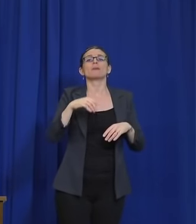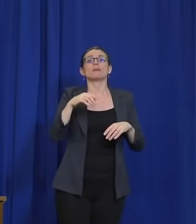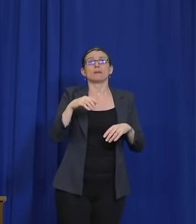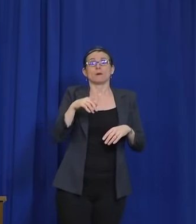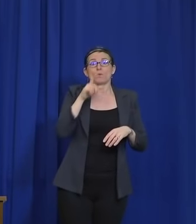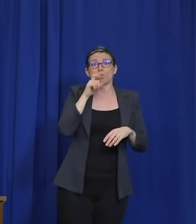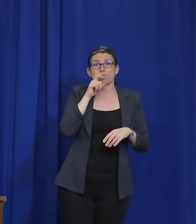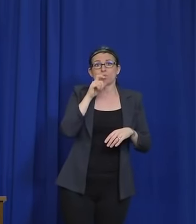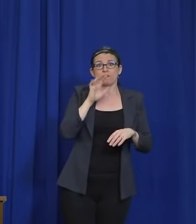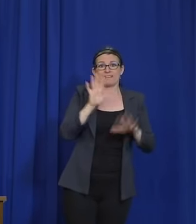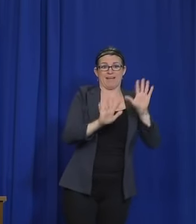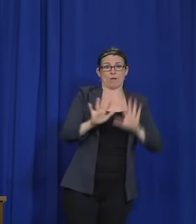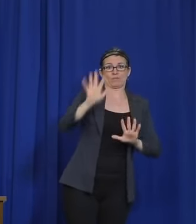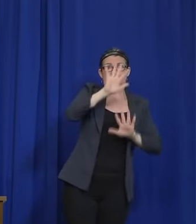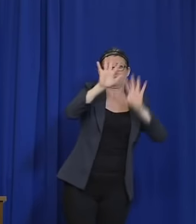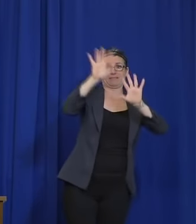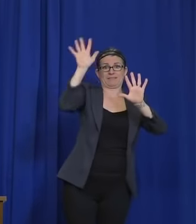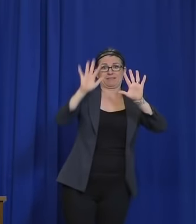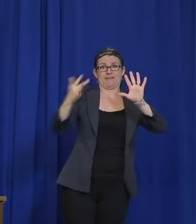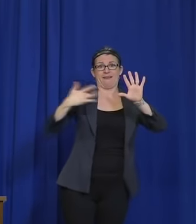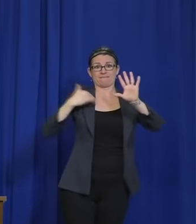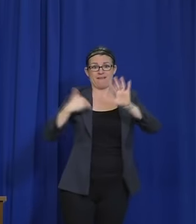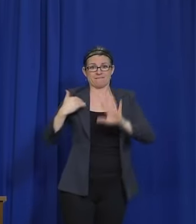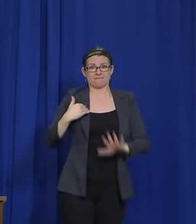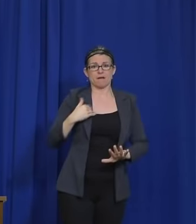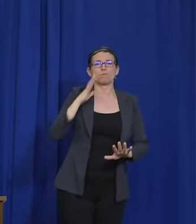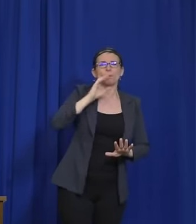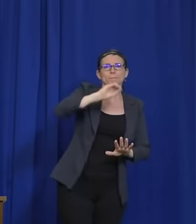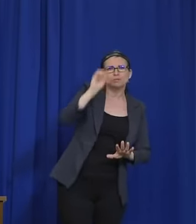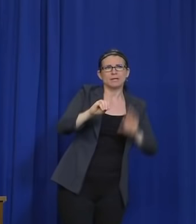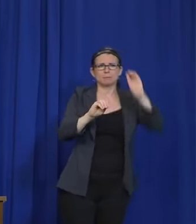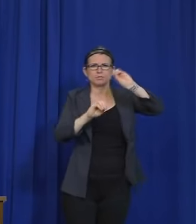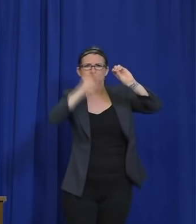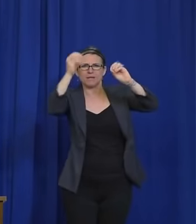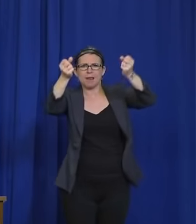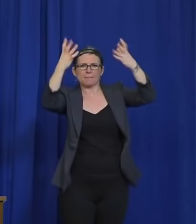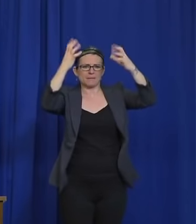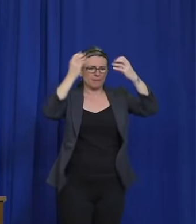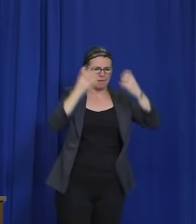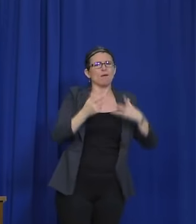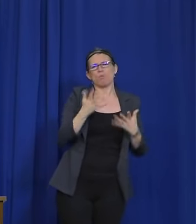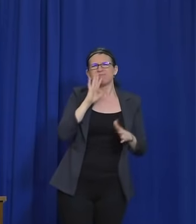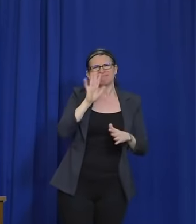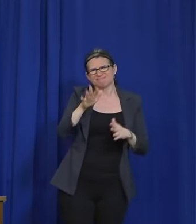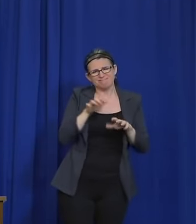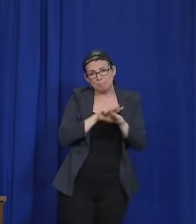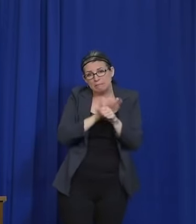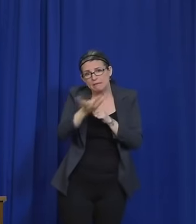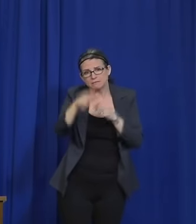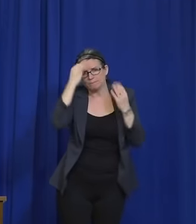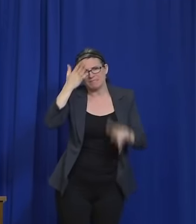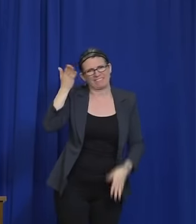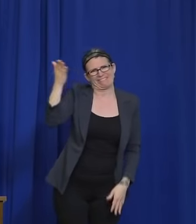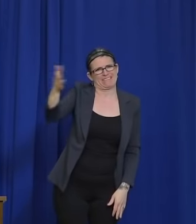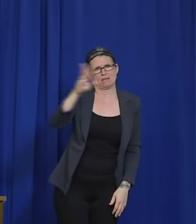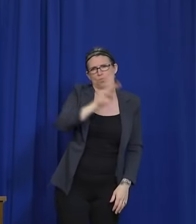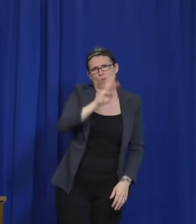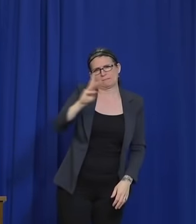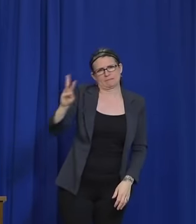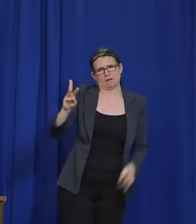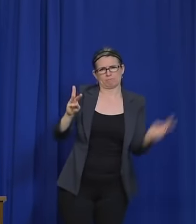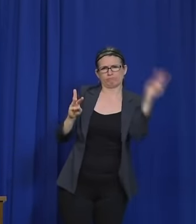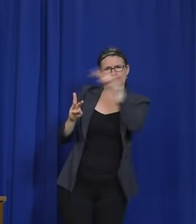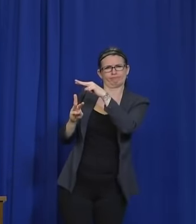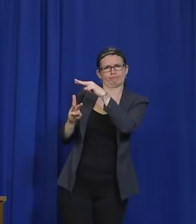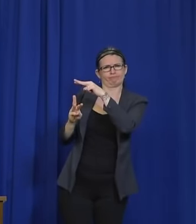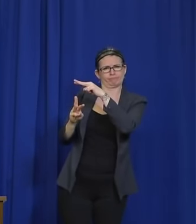compares to other states, as well as our cases by age. So we will continue to post additional information as it becomes available to make sure that the